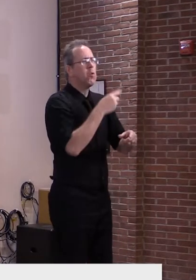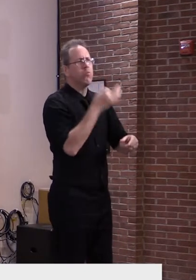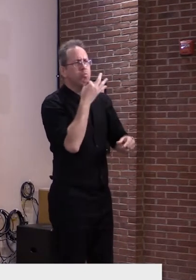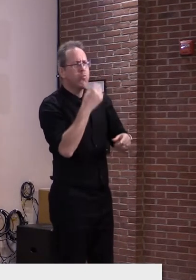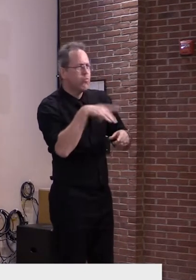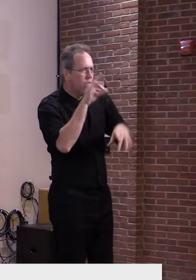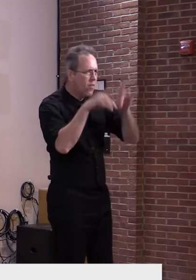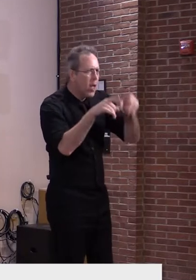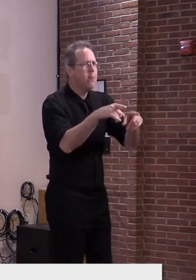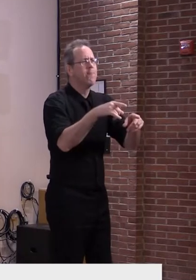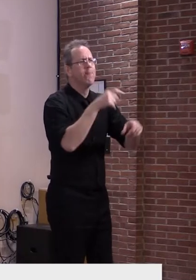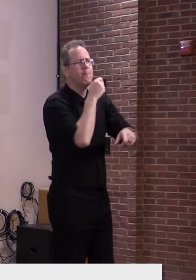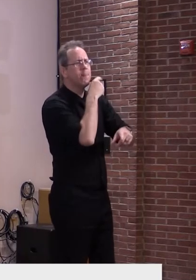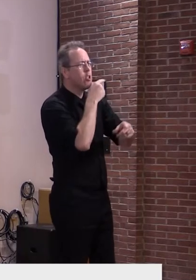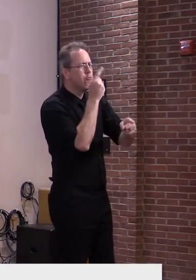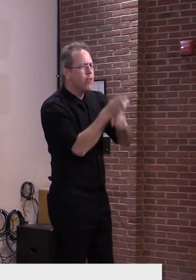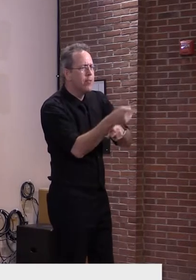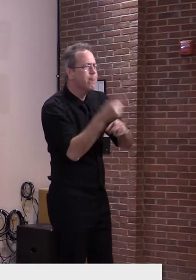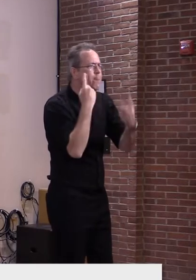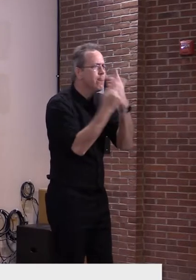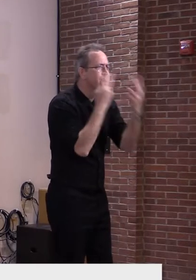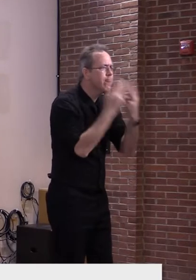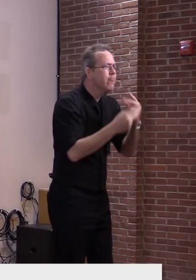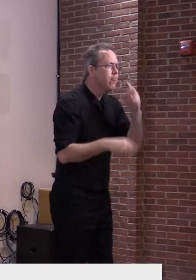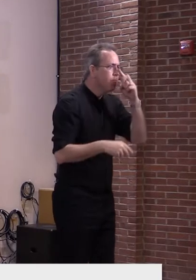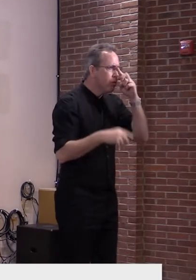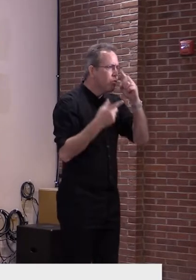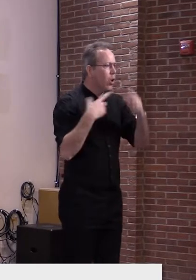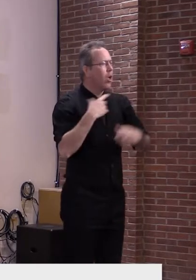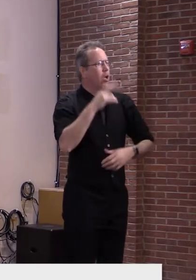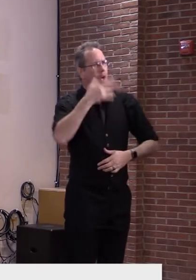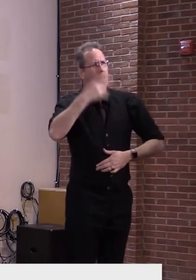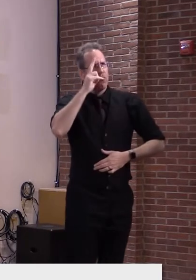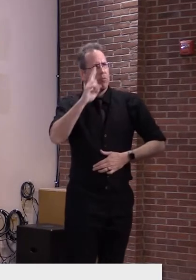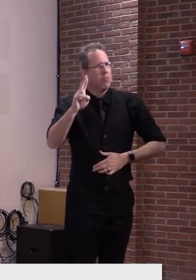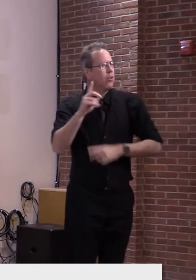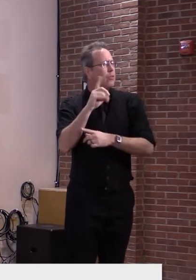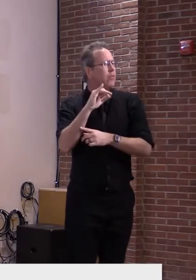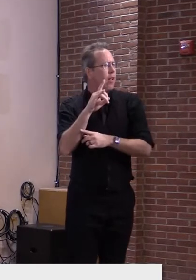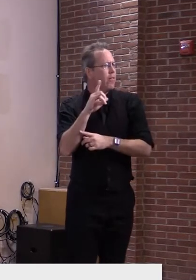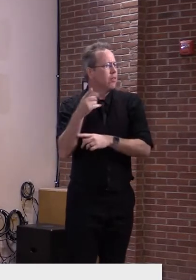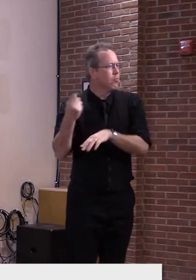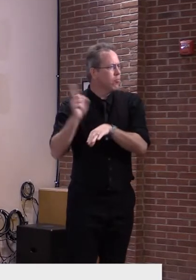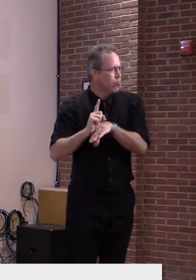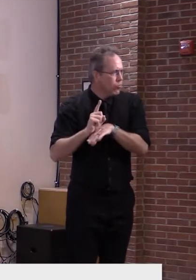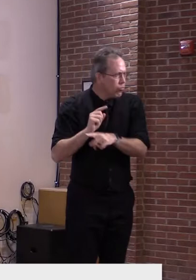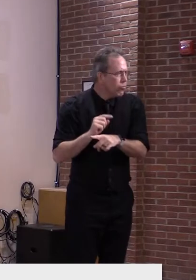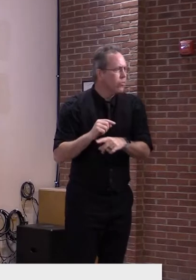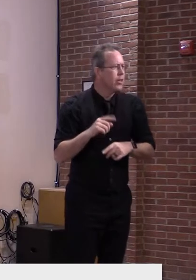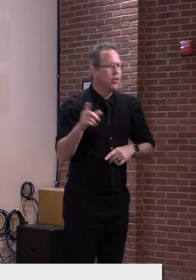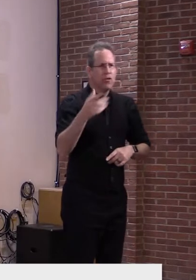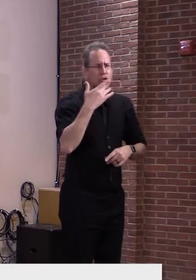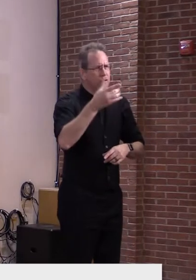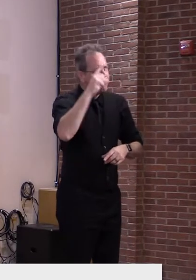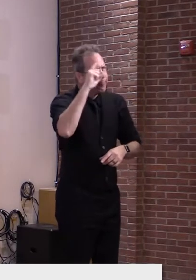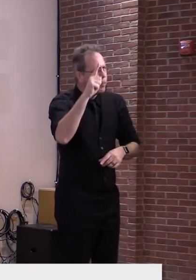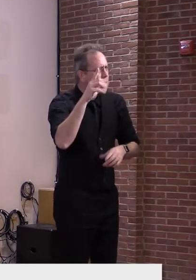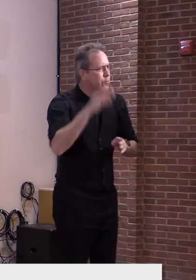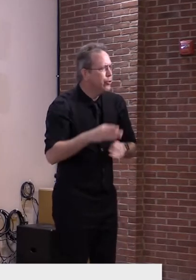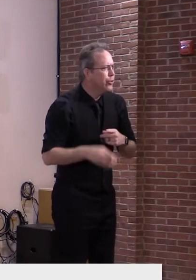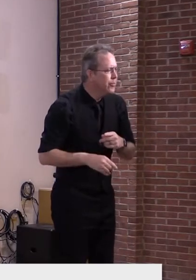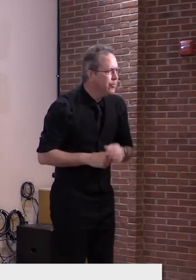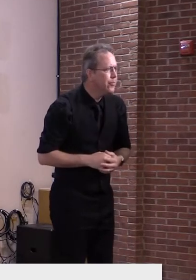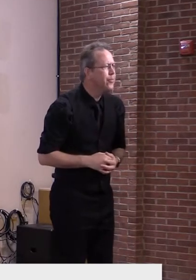knowledgeable or as well respected as he is on this topic. Dave will go through his recommendations for how we can shore up the